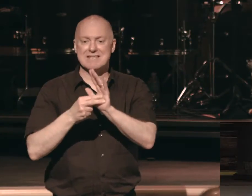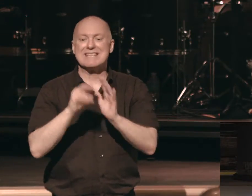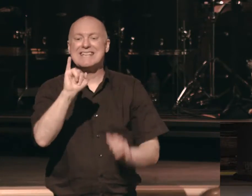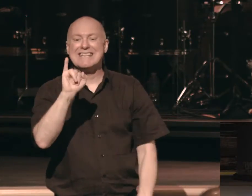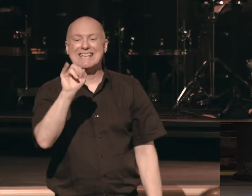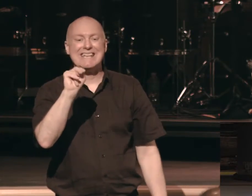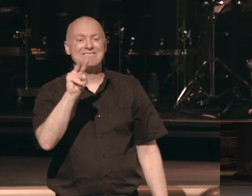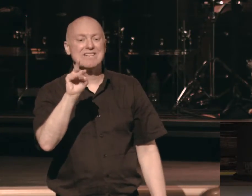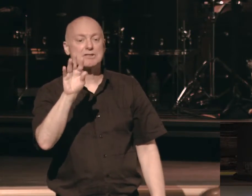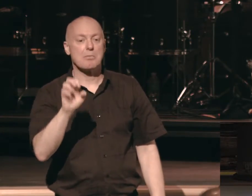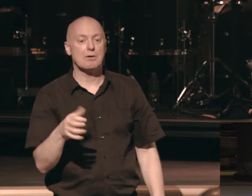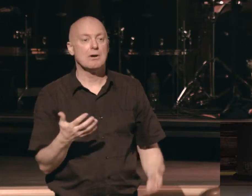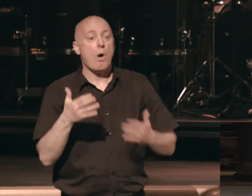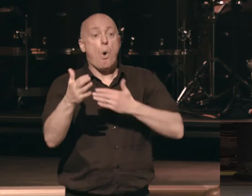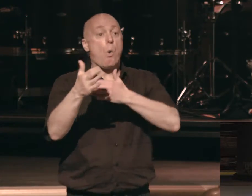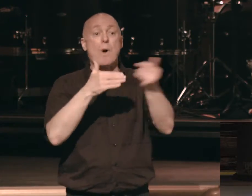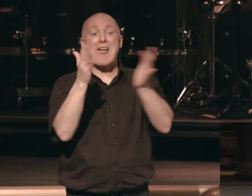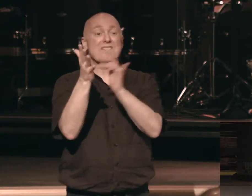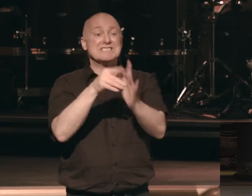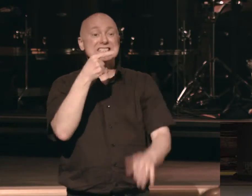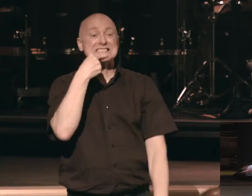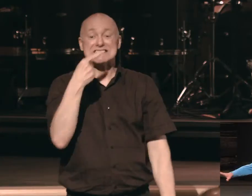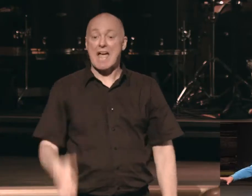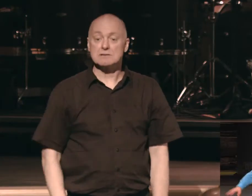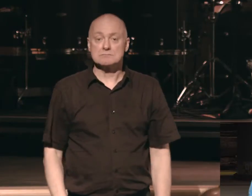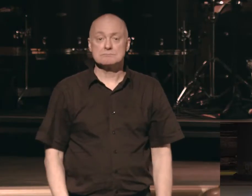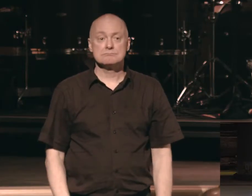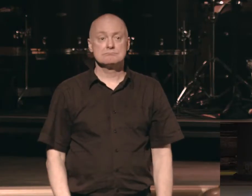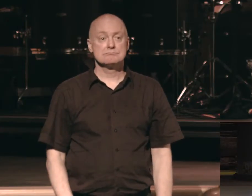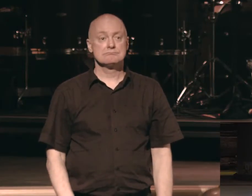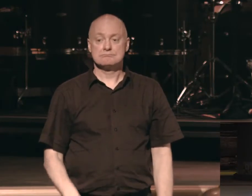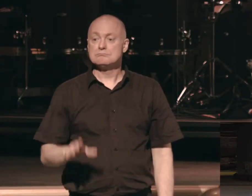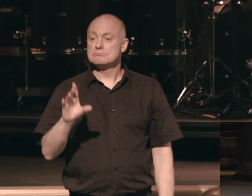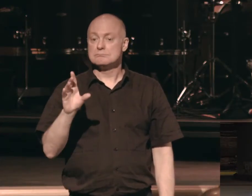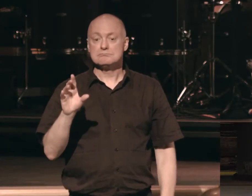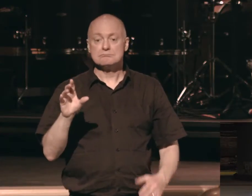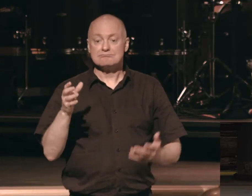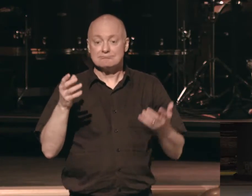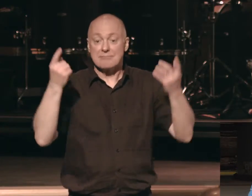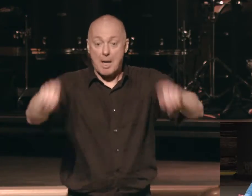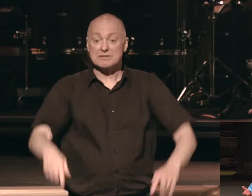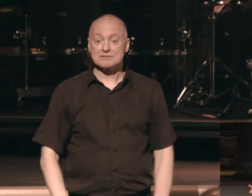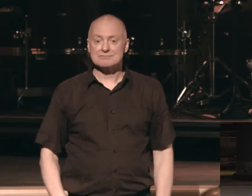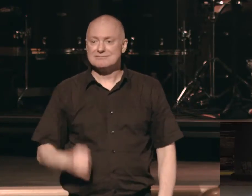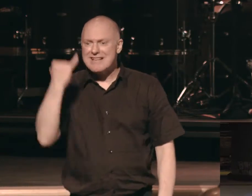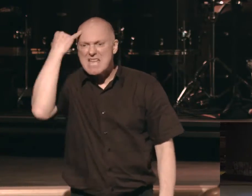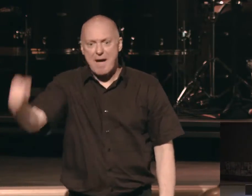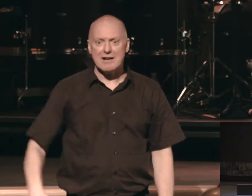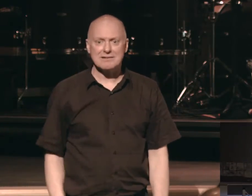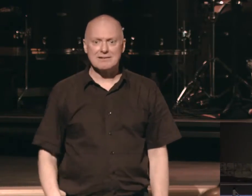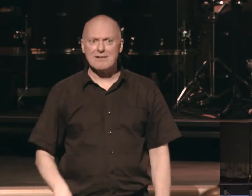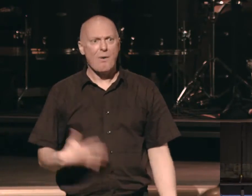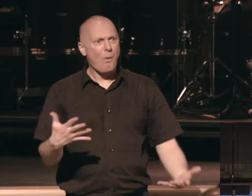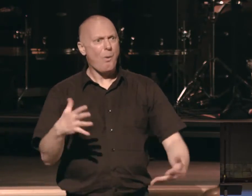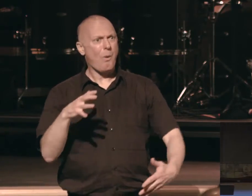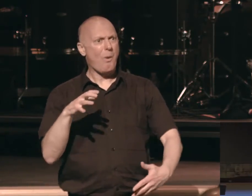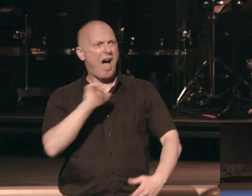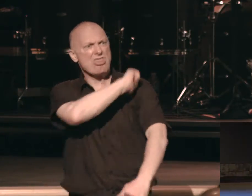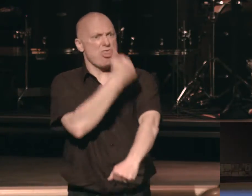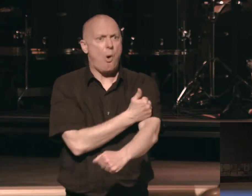amazing. Whatever Jesus says, does. Can you imagine having that kind of authority and power?